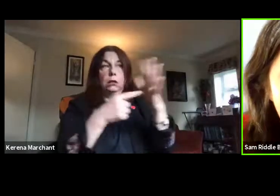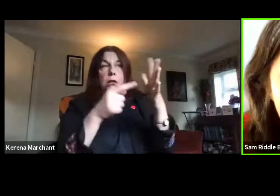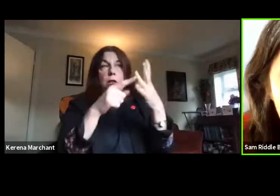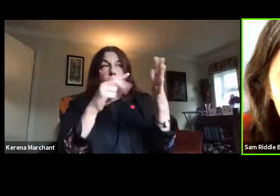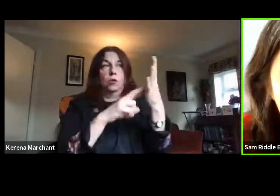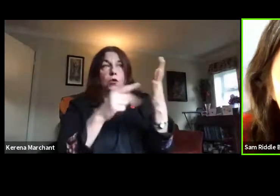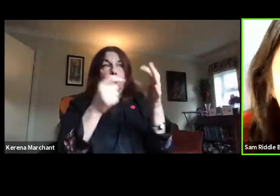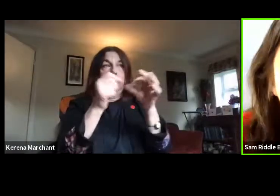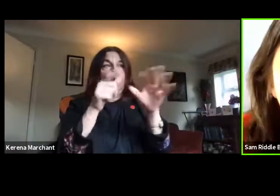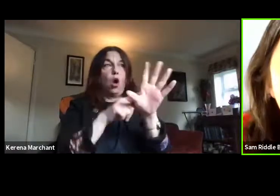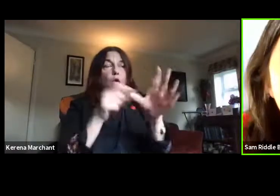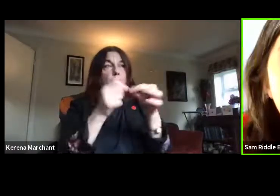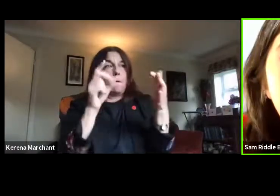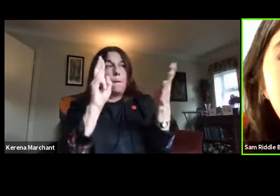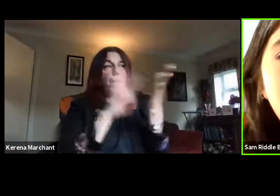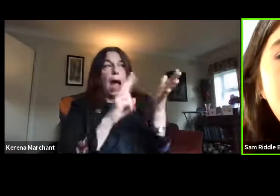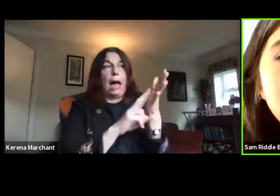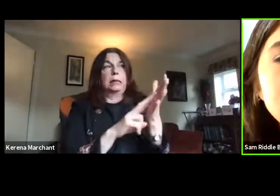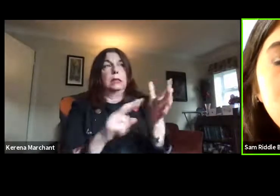The